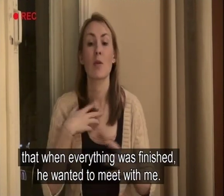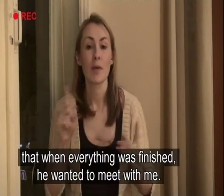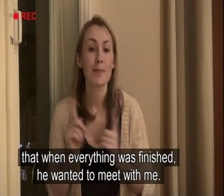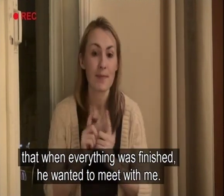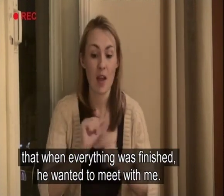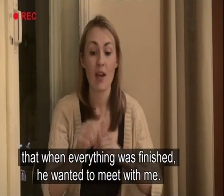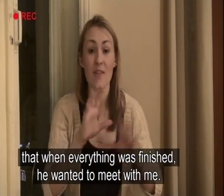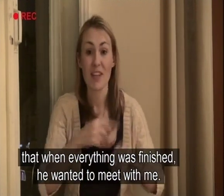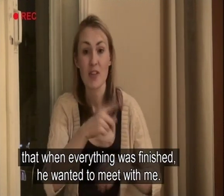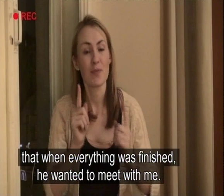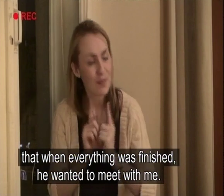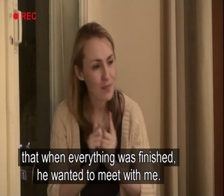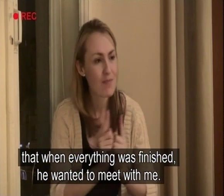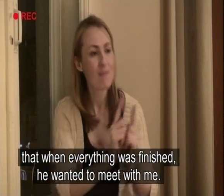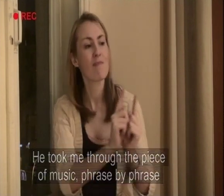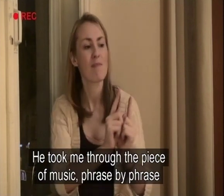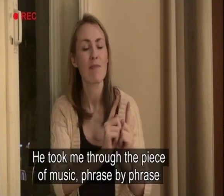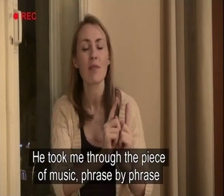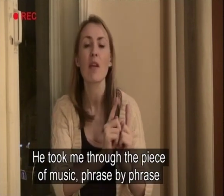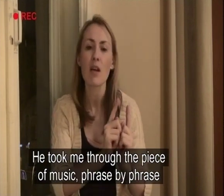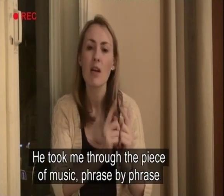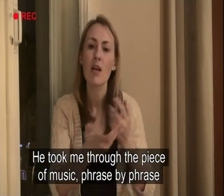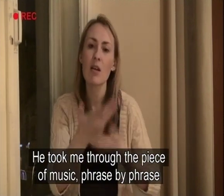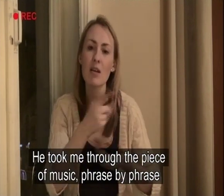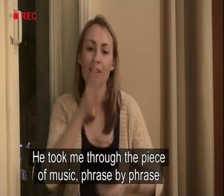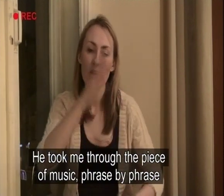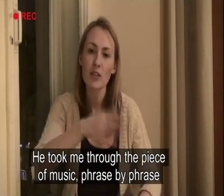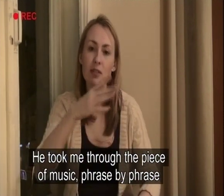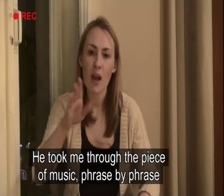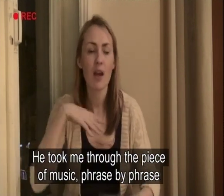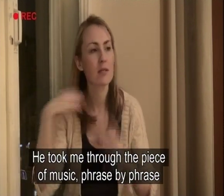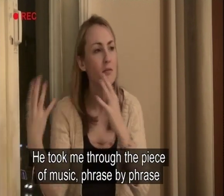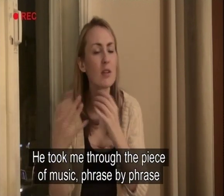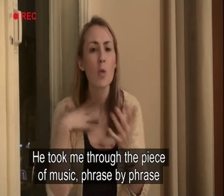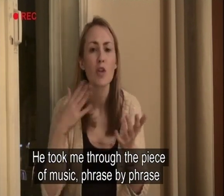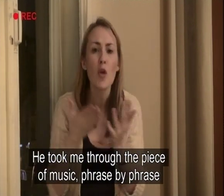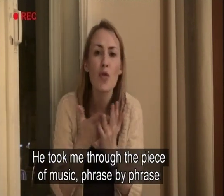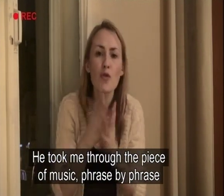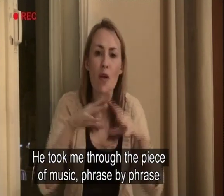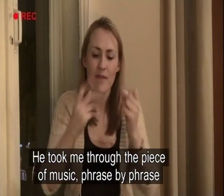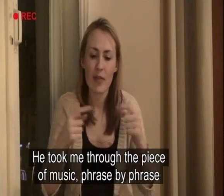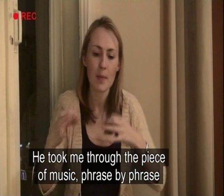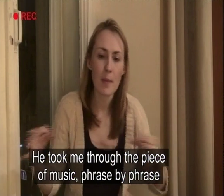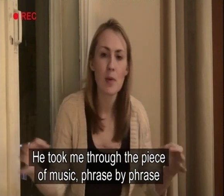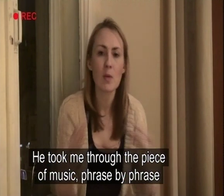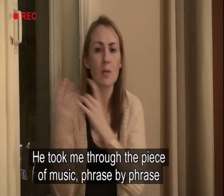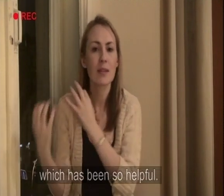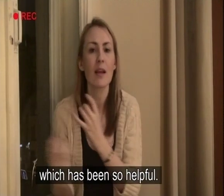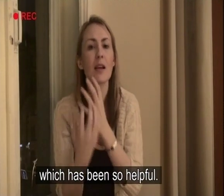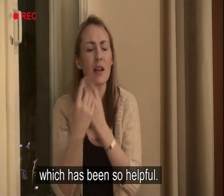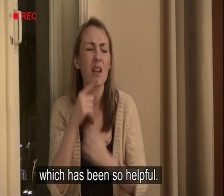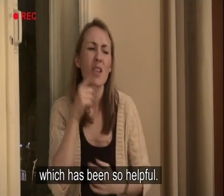me. He took me through the piece of music, phrase by phrase, which has been so